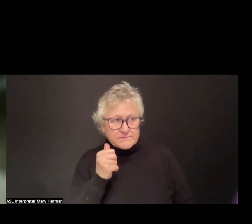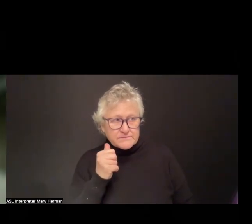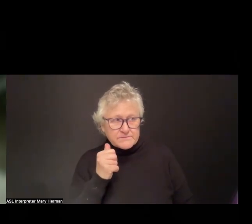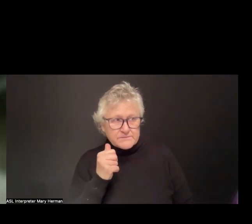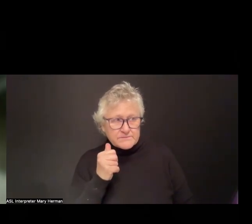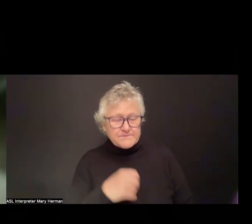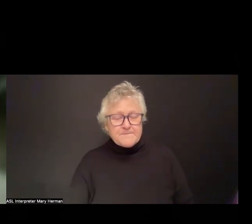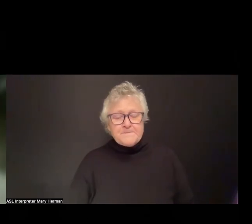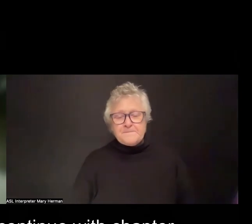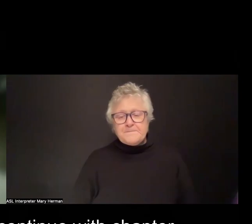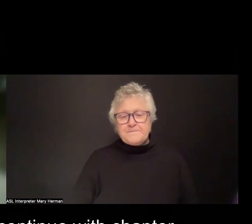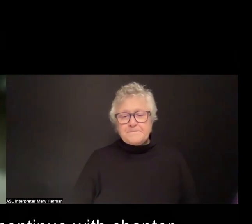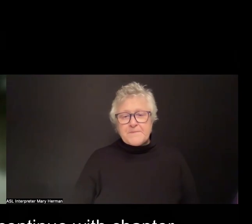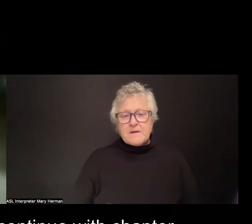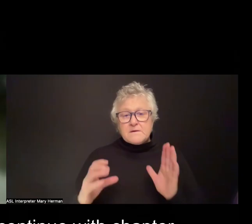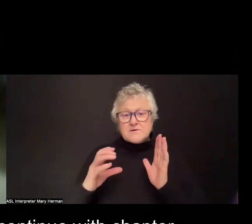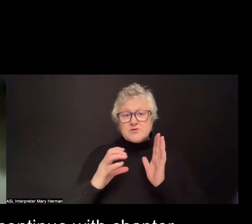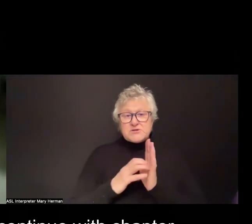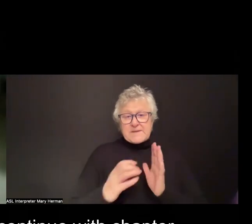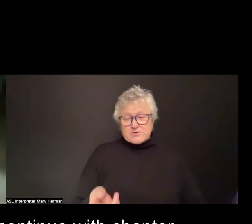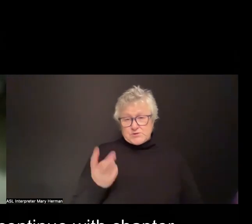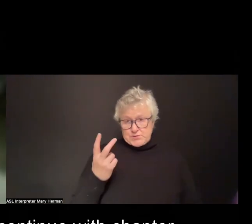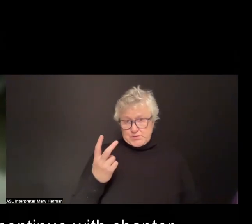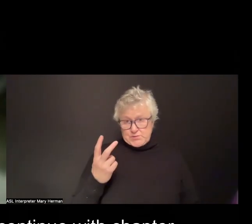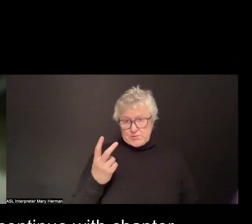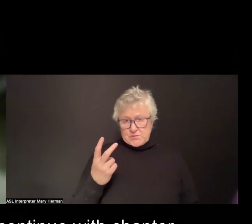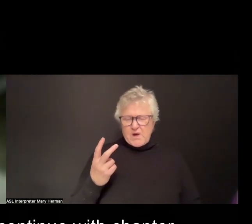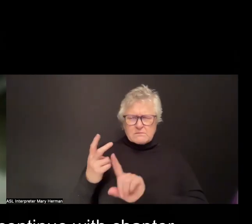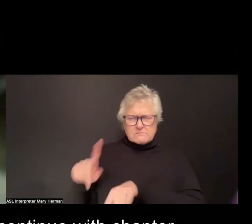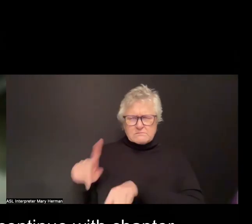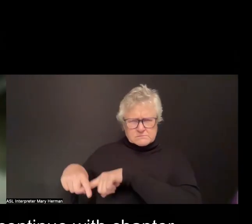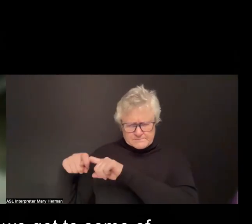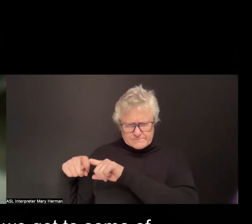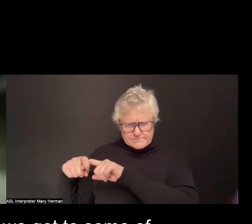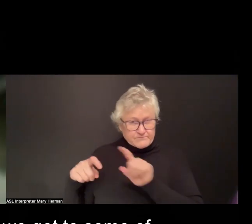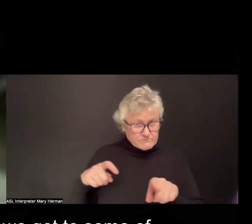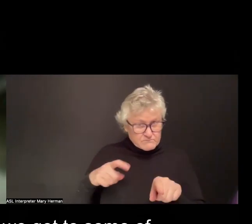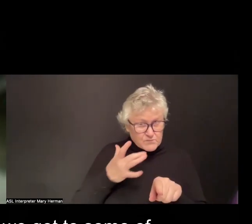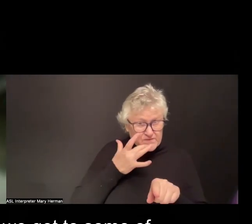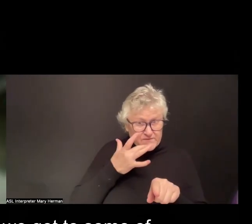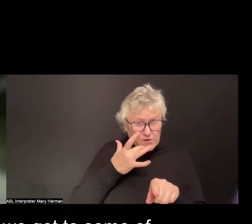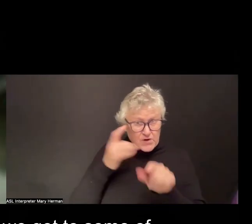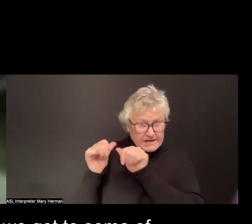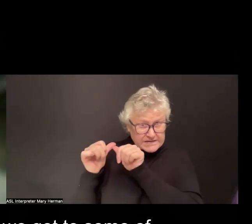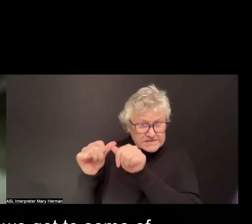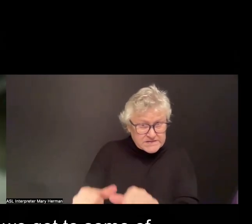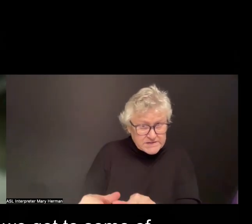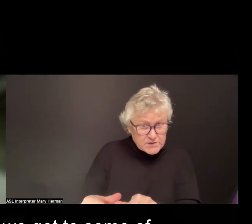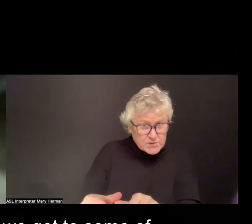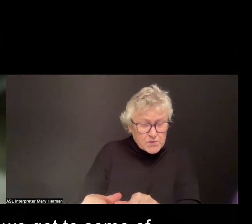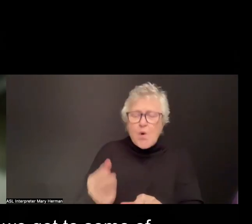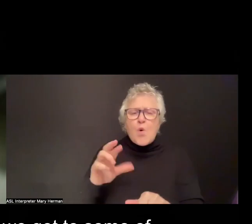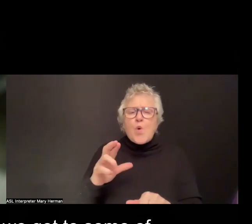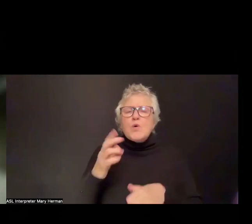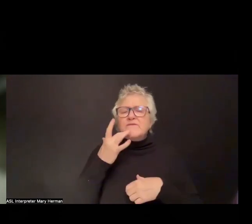Well, here's a question. Would you rather I continue with chapter 2, or would you like me to skip ahead a little bit so that we get to some of the 20th